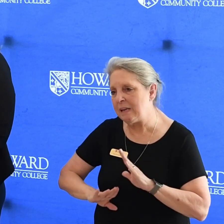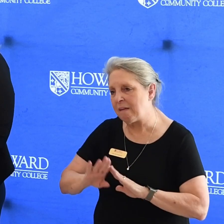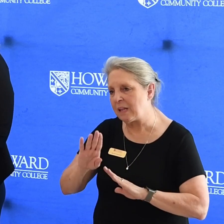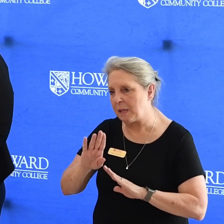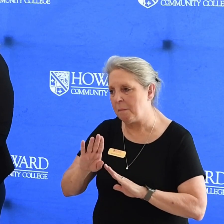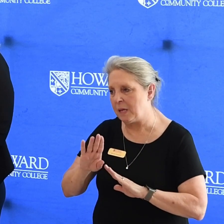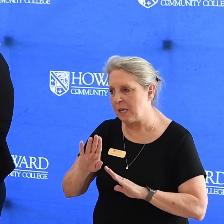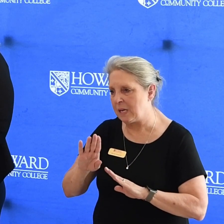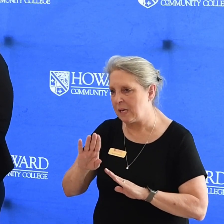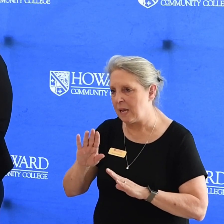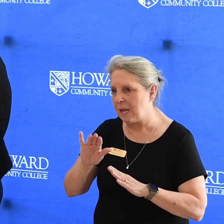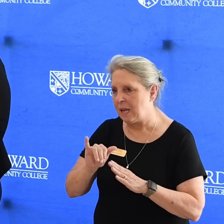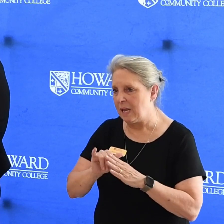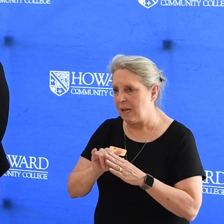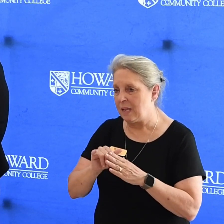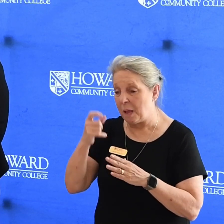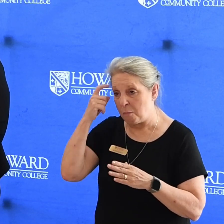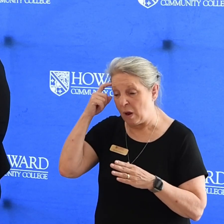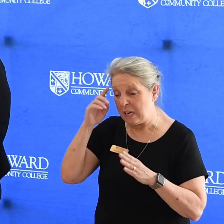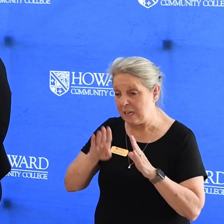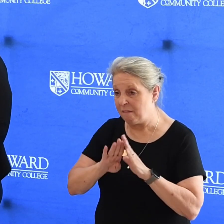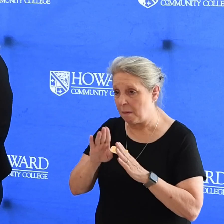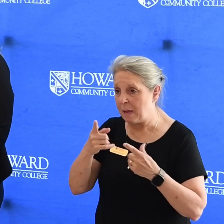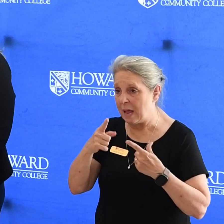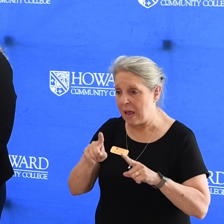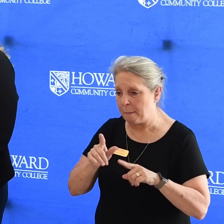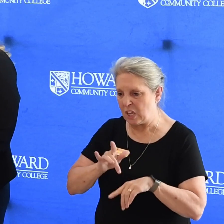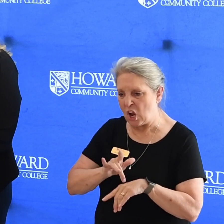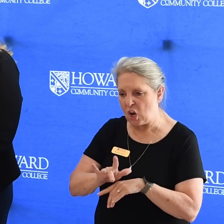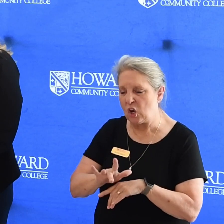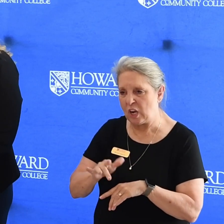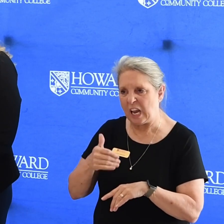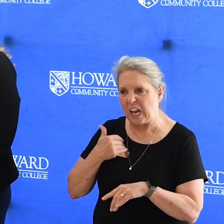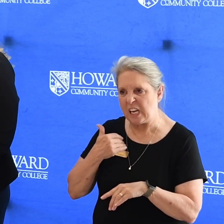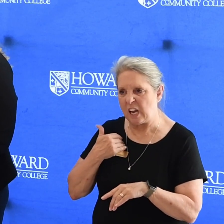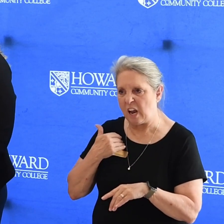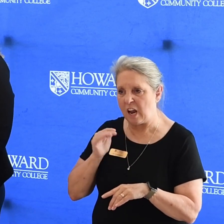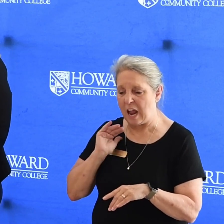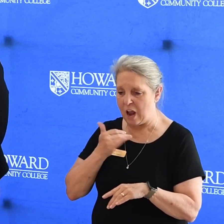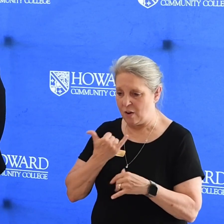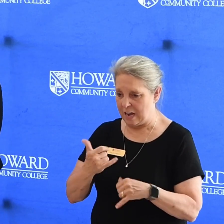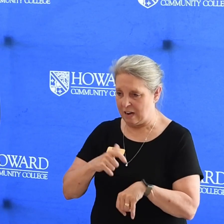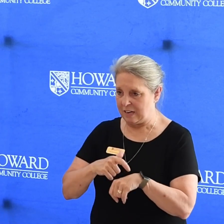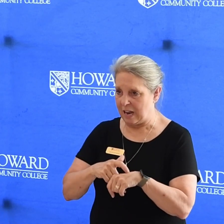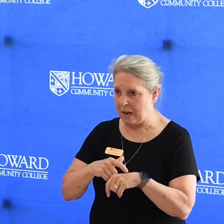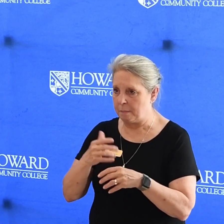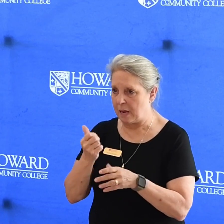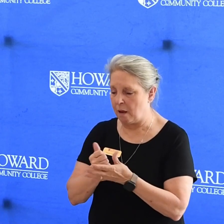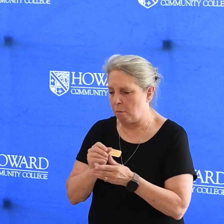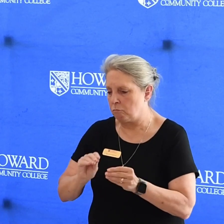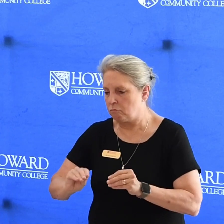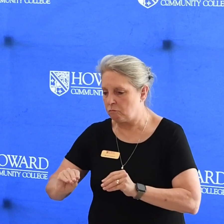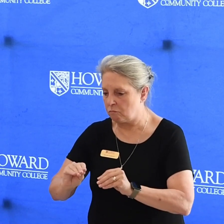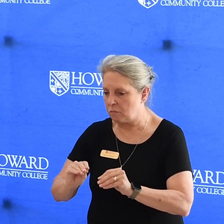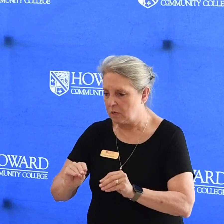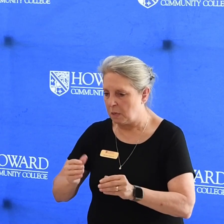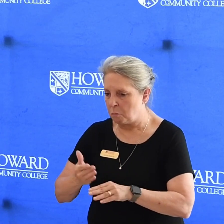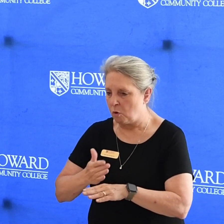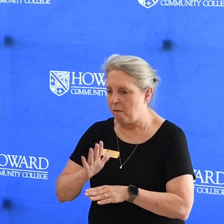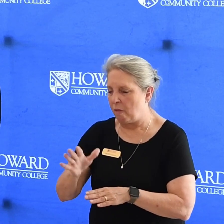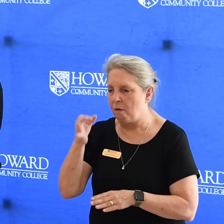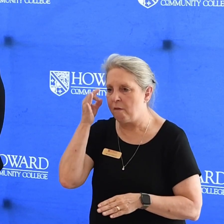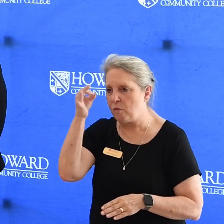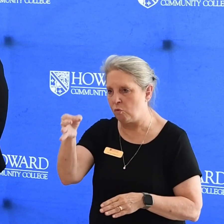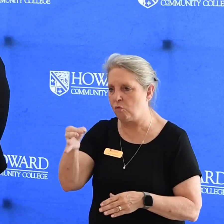Feldmark say, that brain development happens early and young, and it's our time to help shape it and improve their trajectory in their